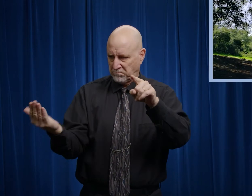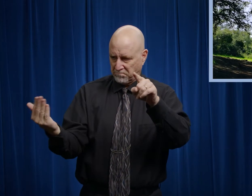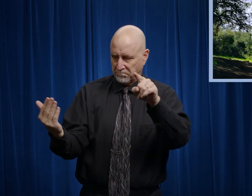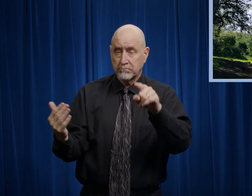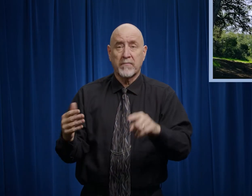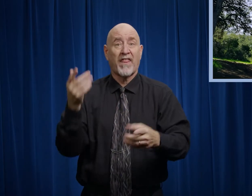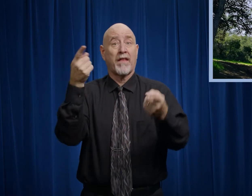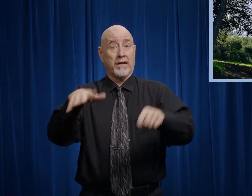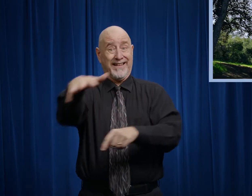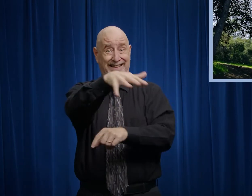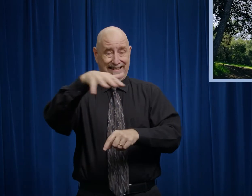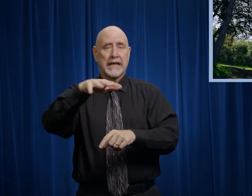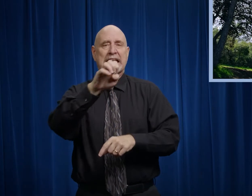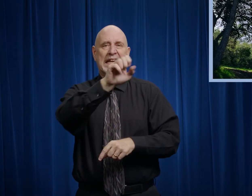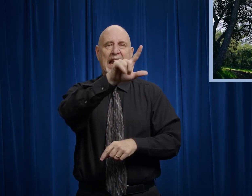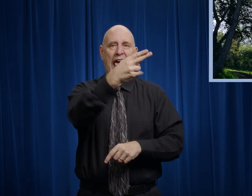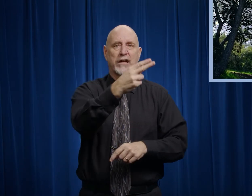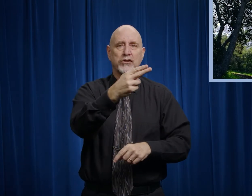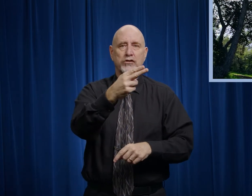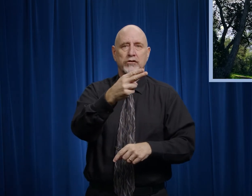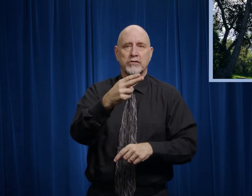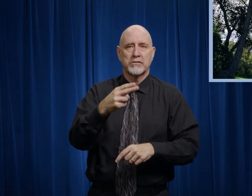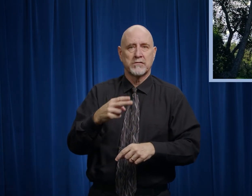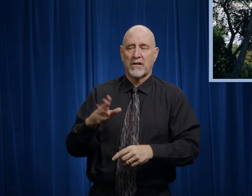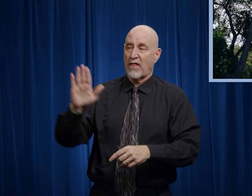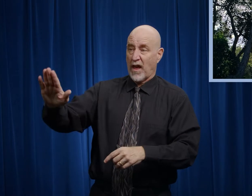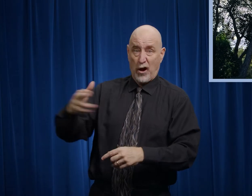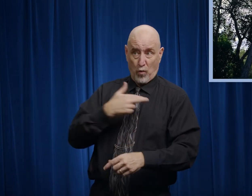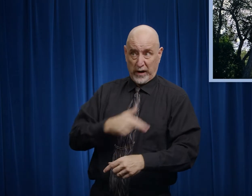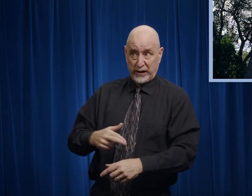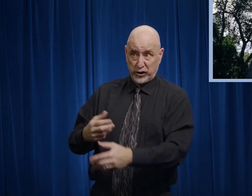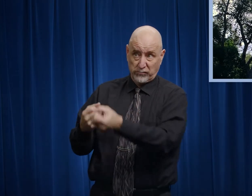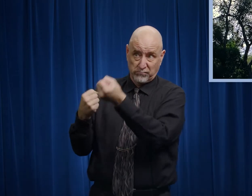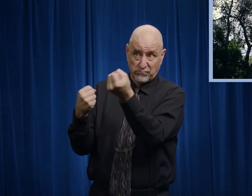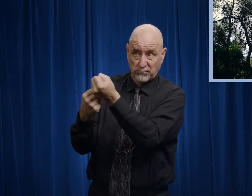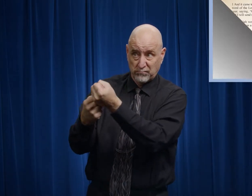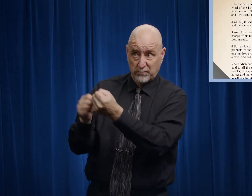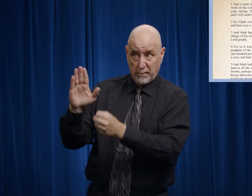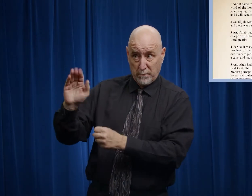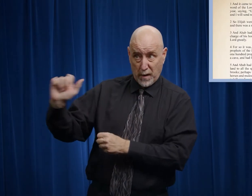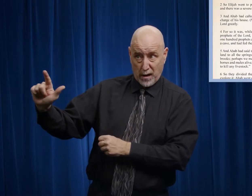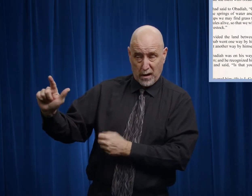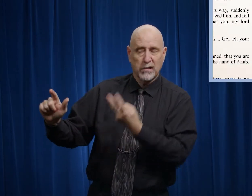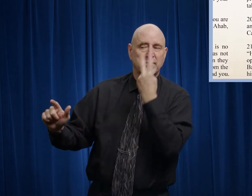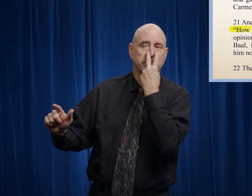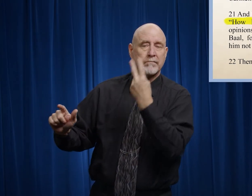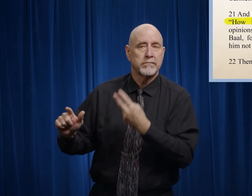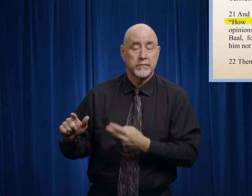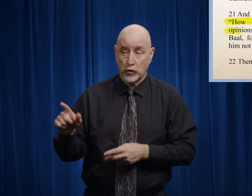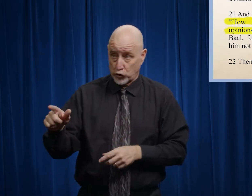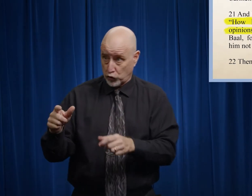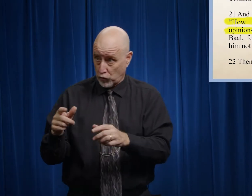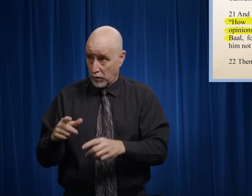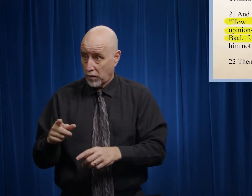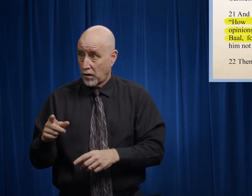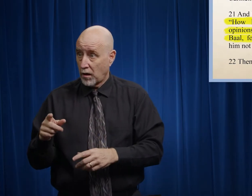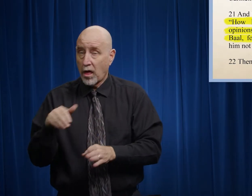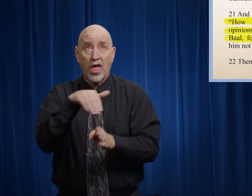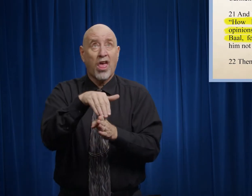It was here that Elijah called into question their religious devotion. How long will you falter between